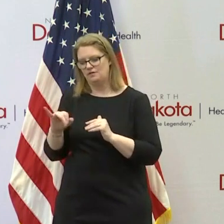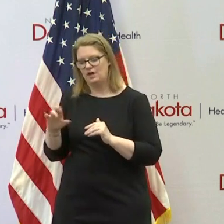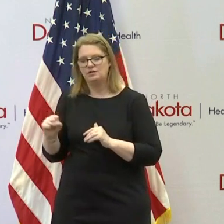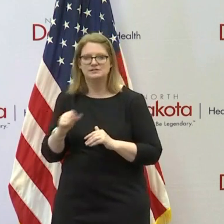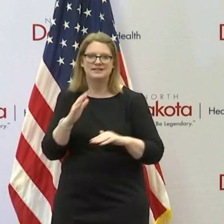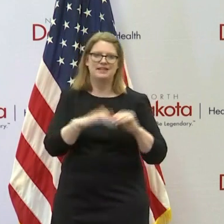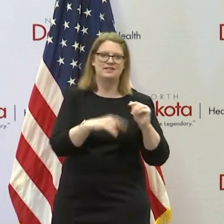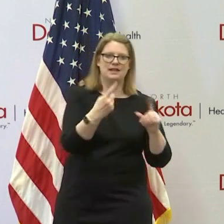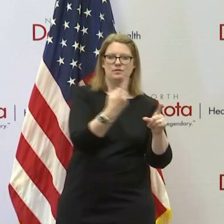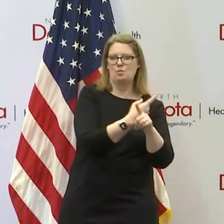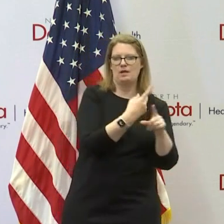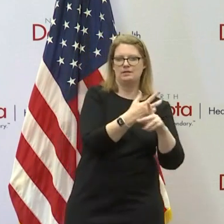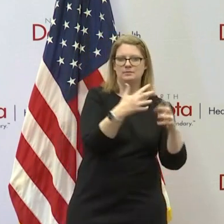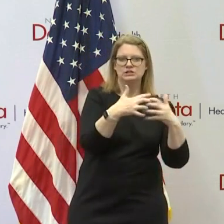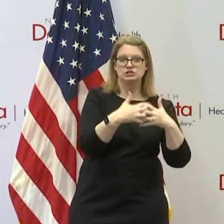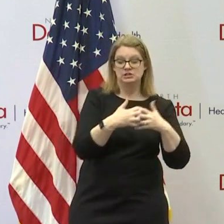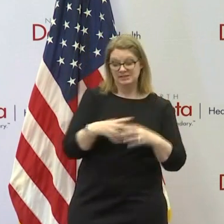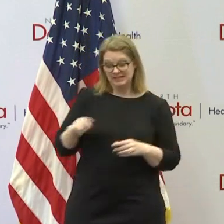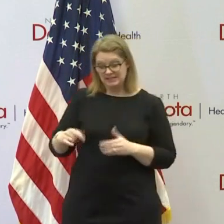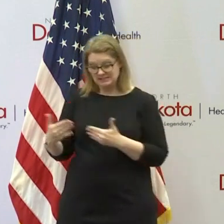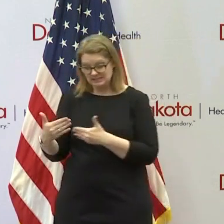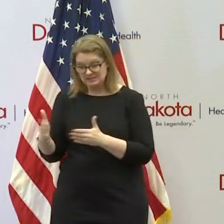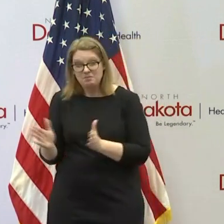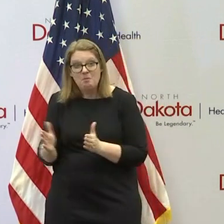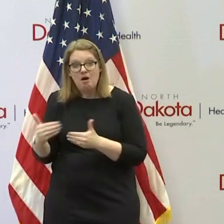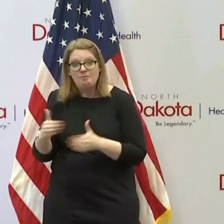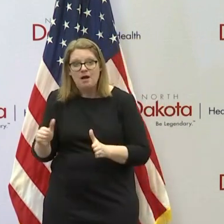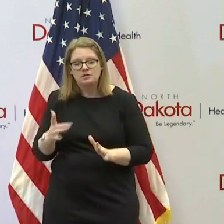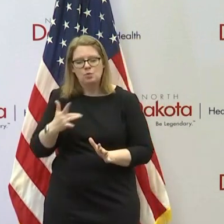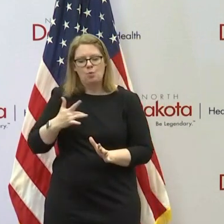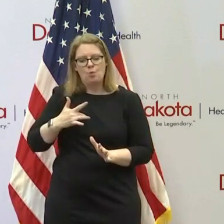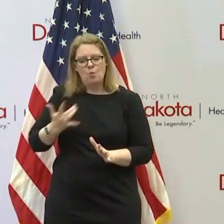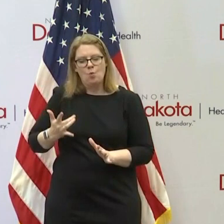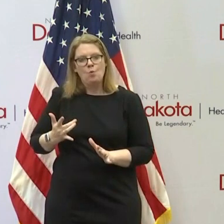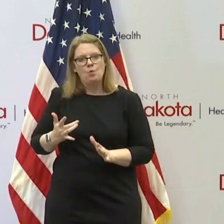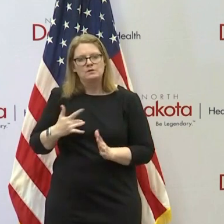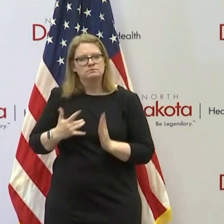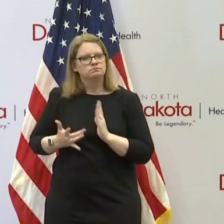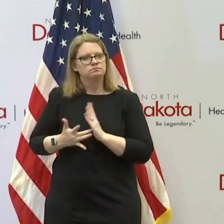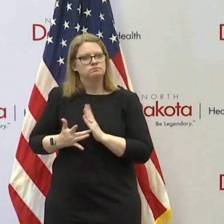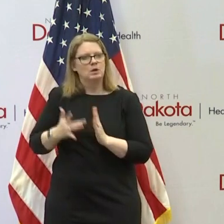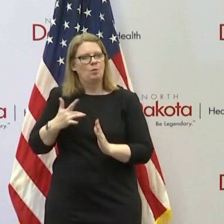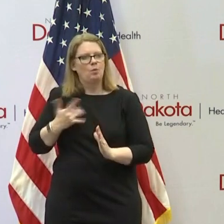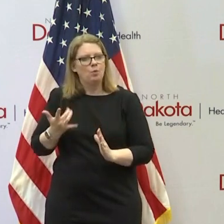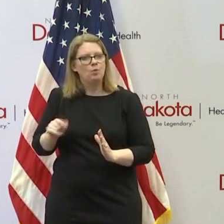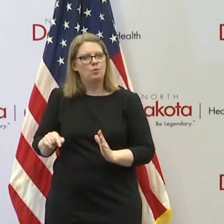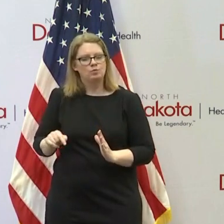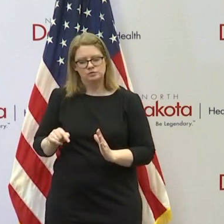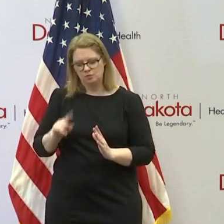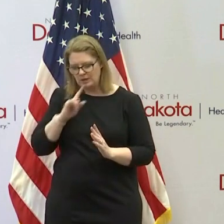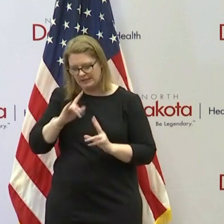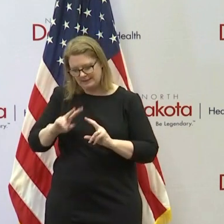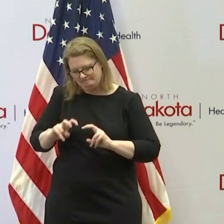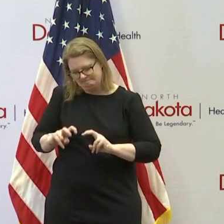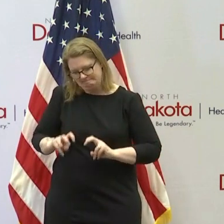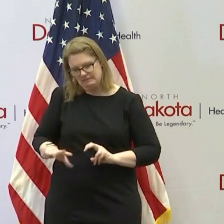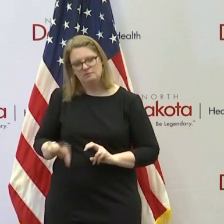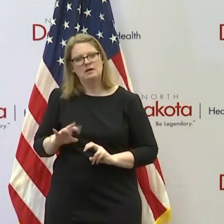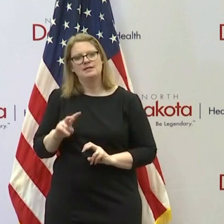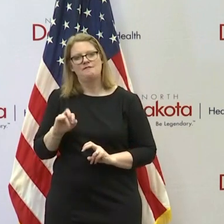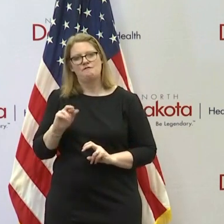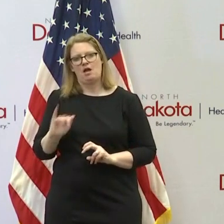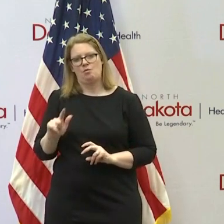throughput machines. I mean, so even though it's a small box, they're highly, highly sensitive to detecting viral load. And so I